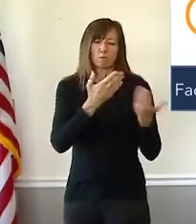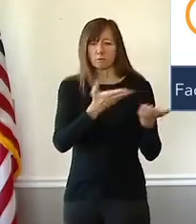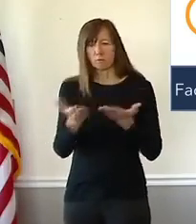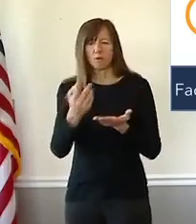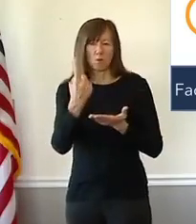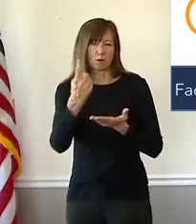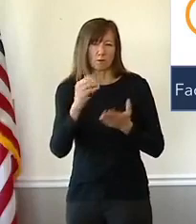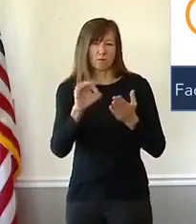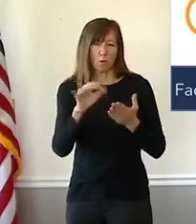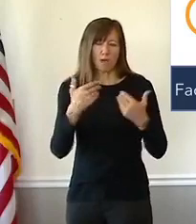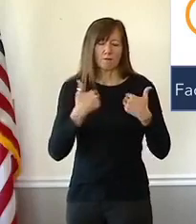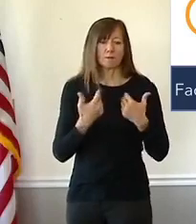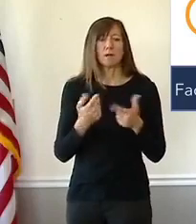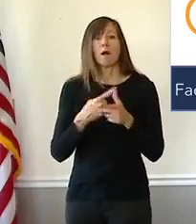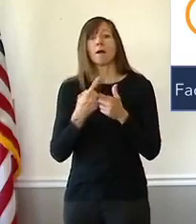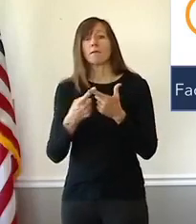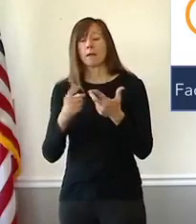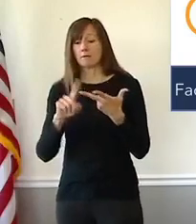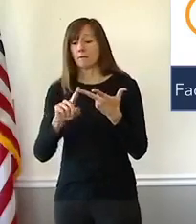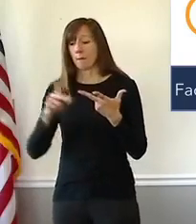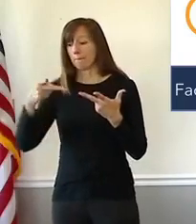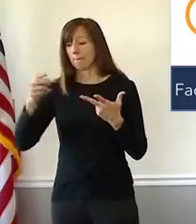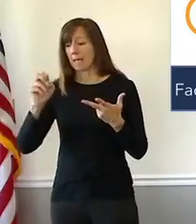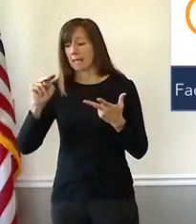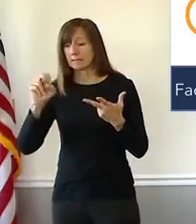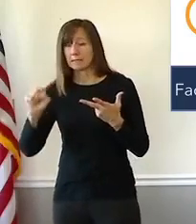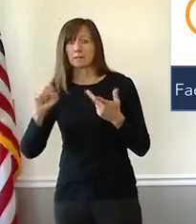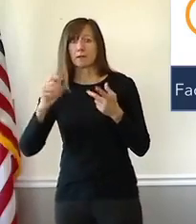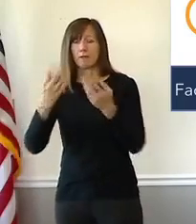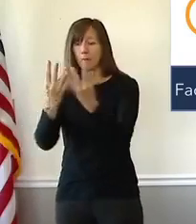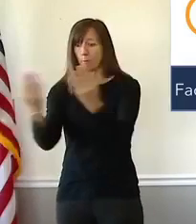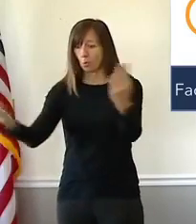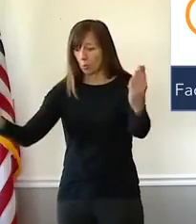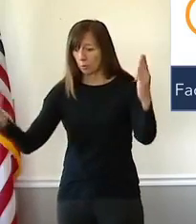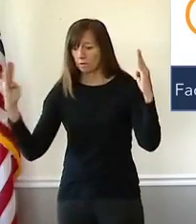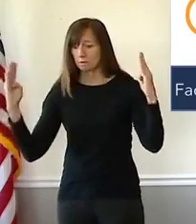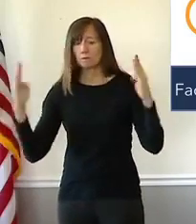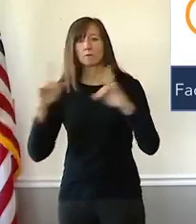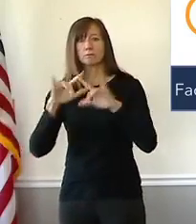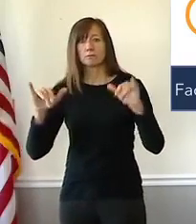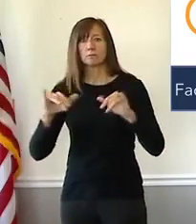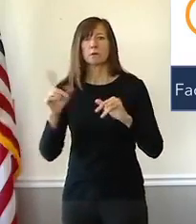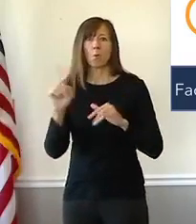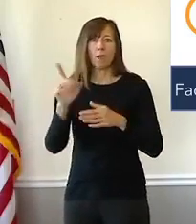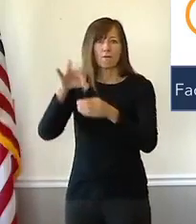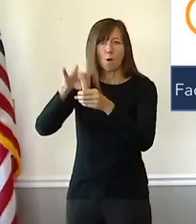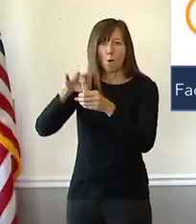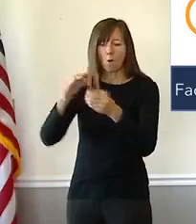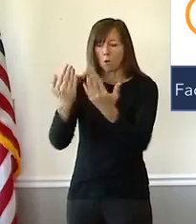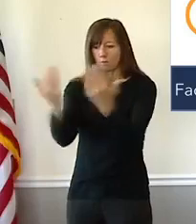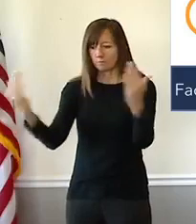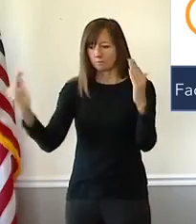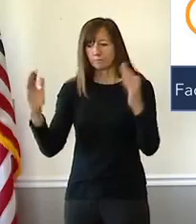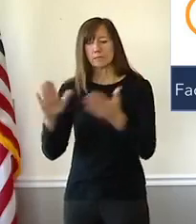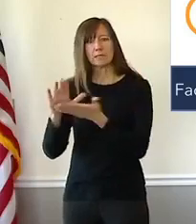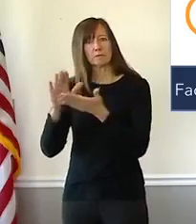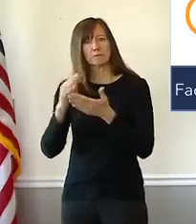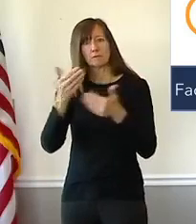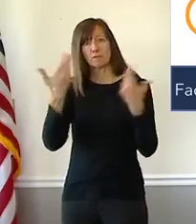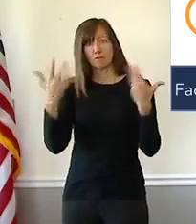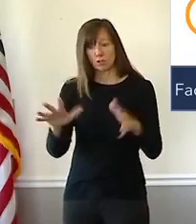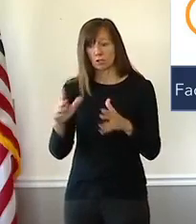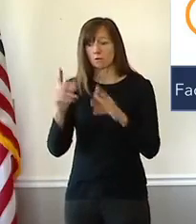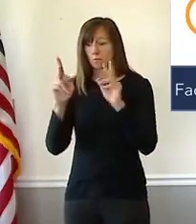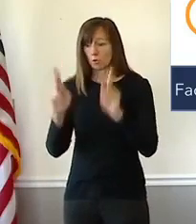the booth area where you're conducting your business is wiped and cleaned after every use. And